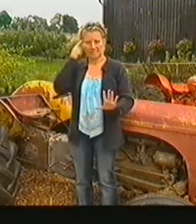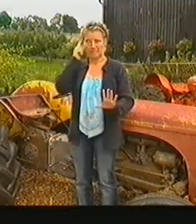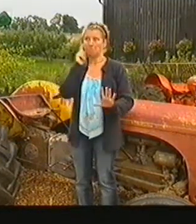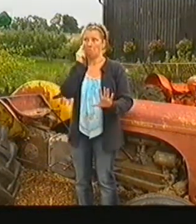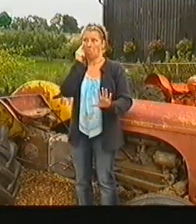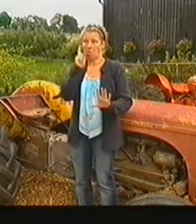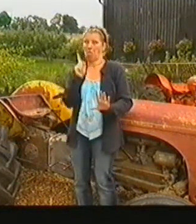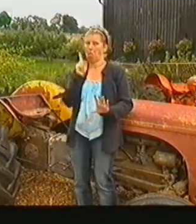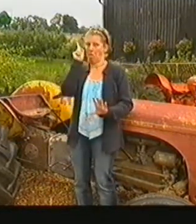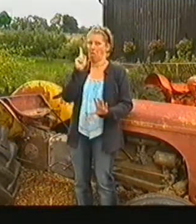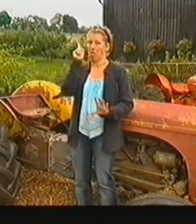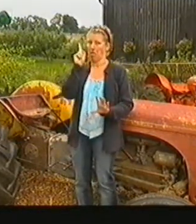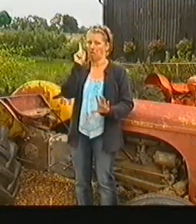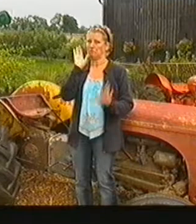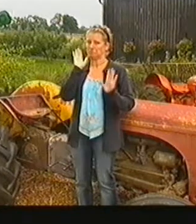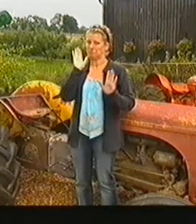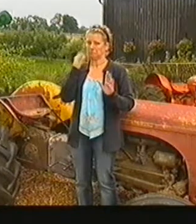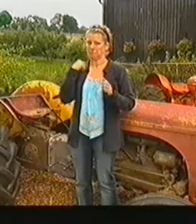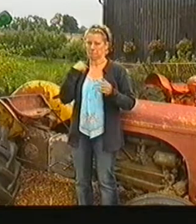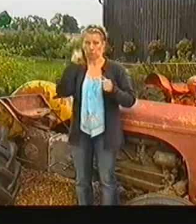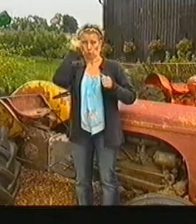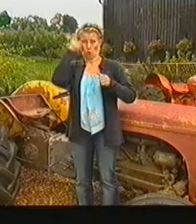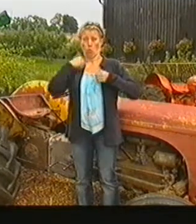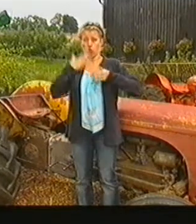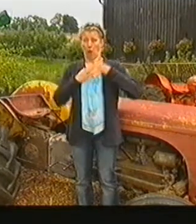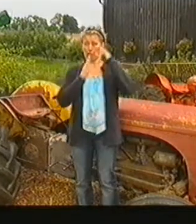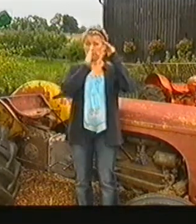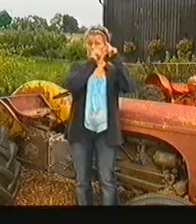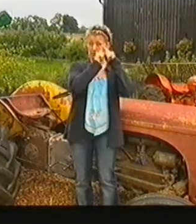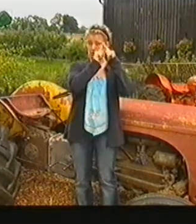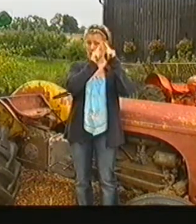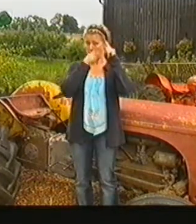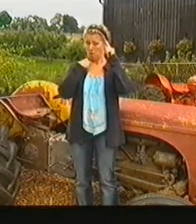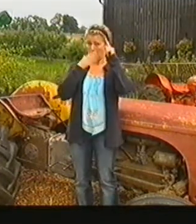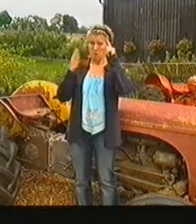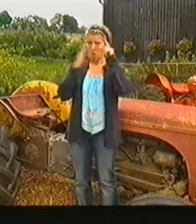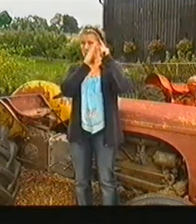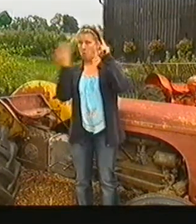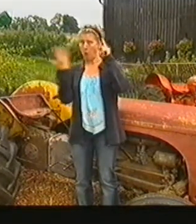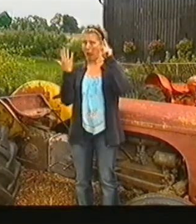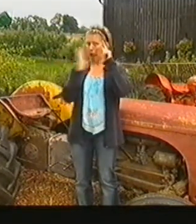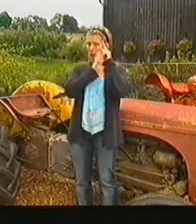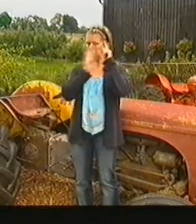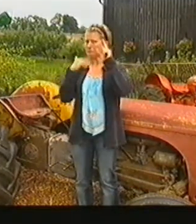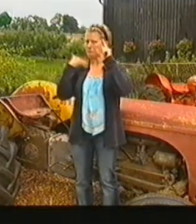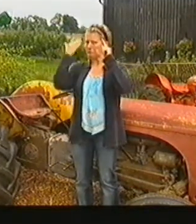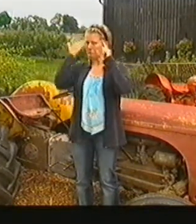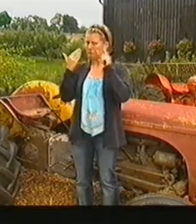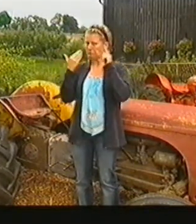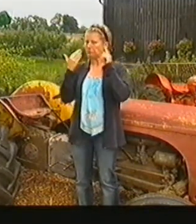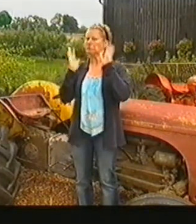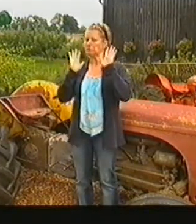stop. "I think," he said, "we'd better take a peep upstairs now and see where we are. I know where I want to